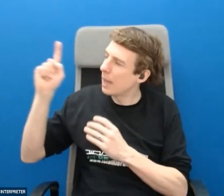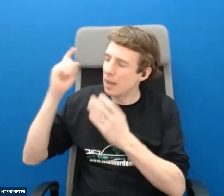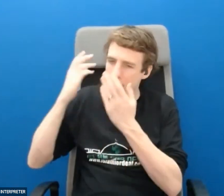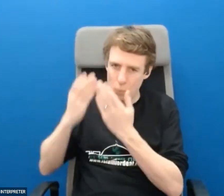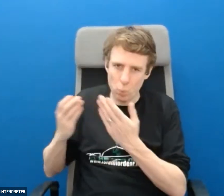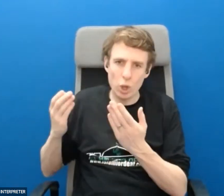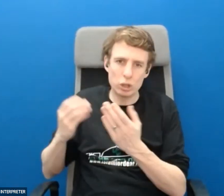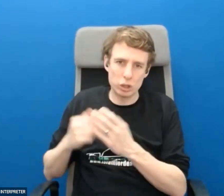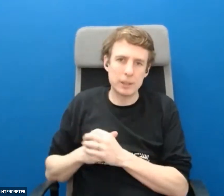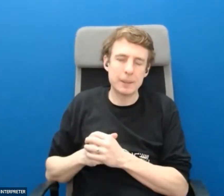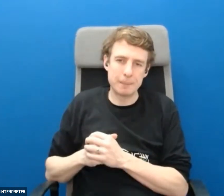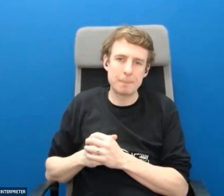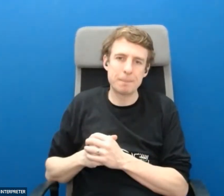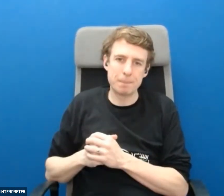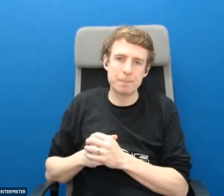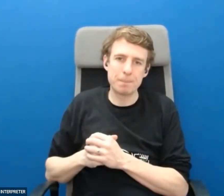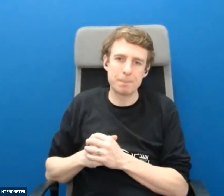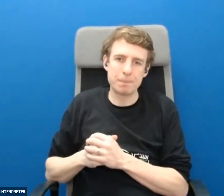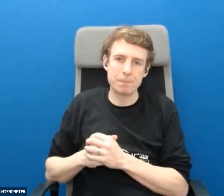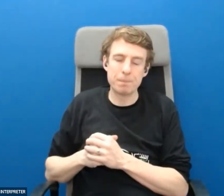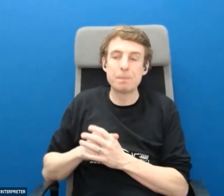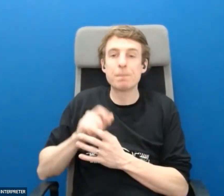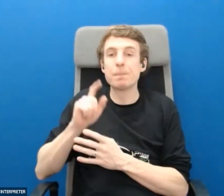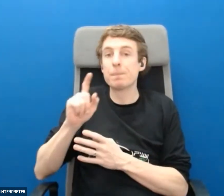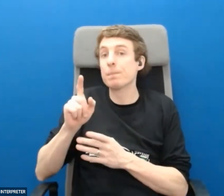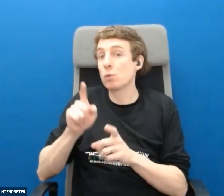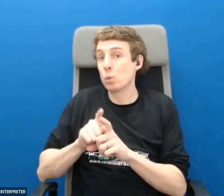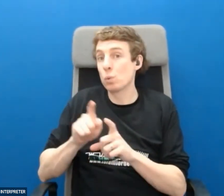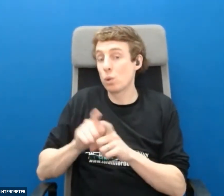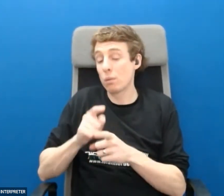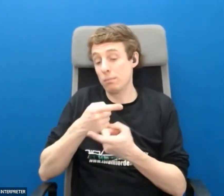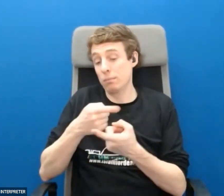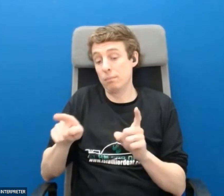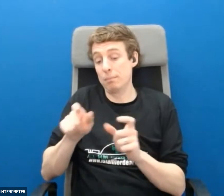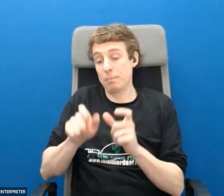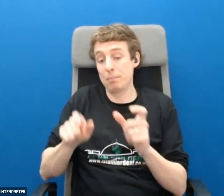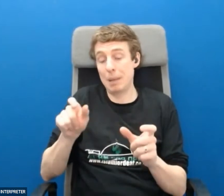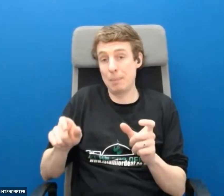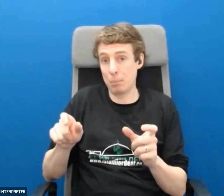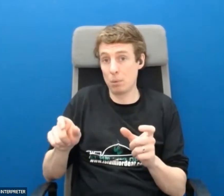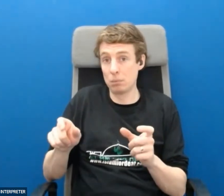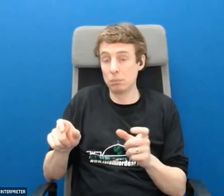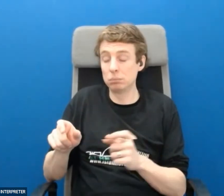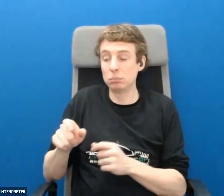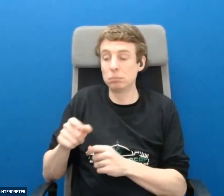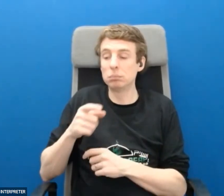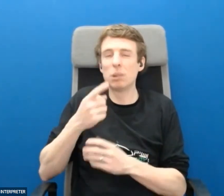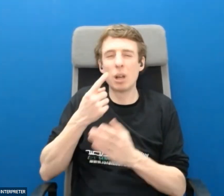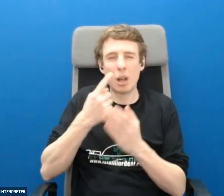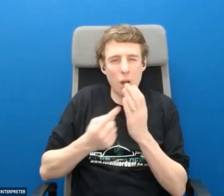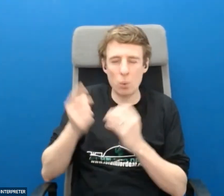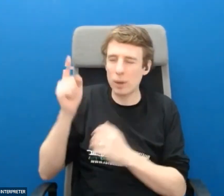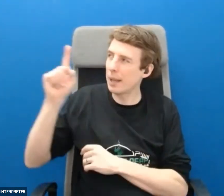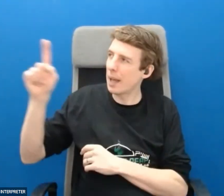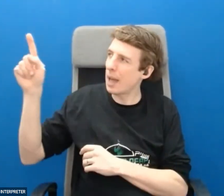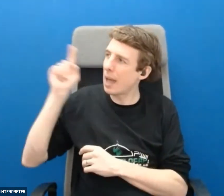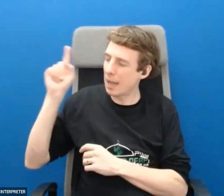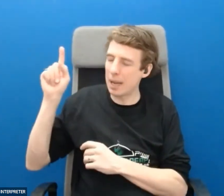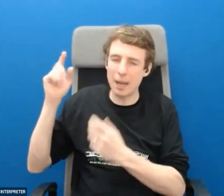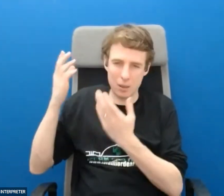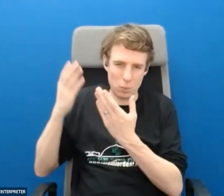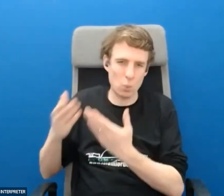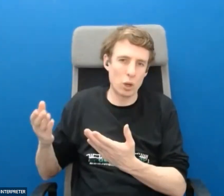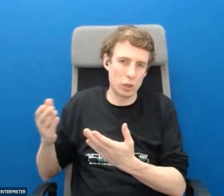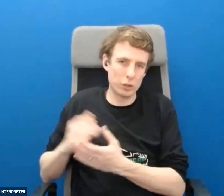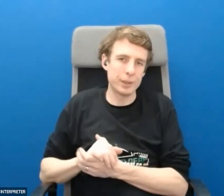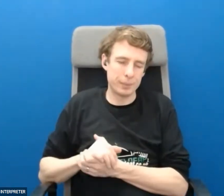from the perspective of the worshippers, it's that the worshippers only worship Allah the Most High, and that's just